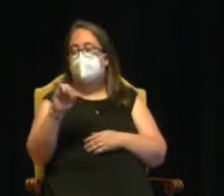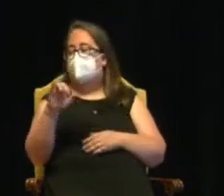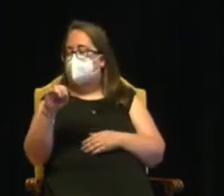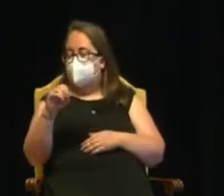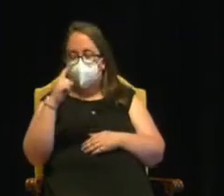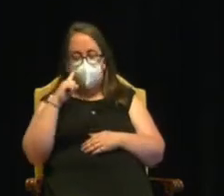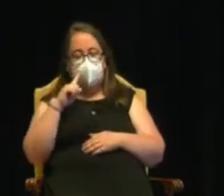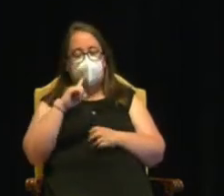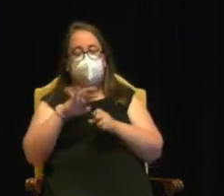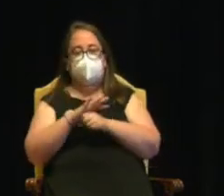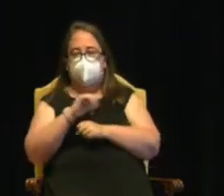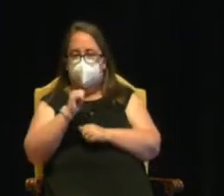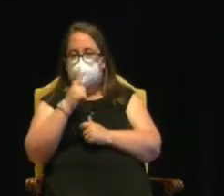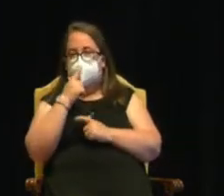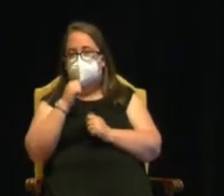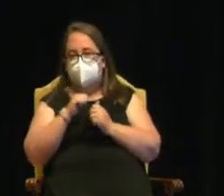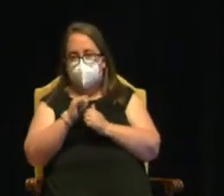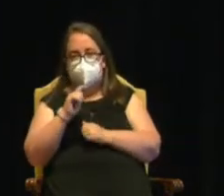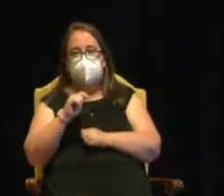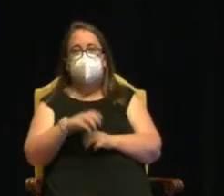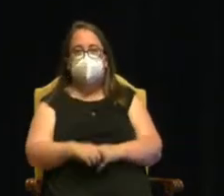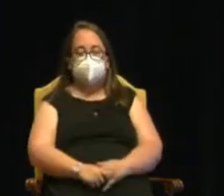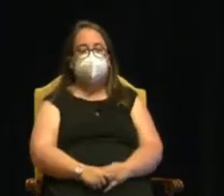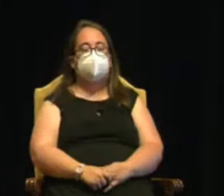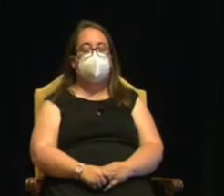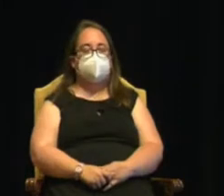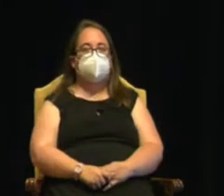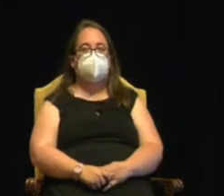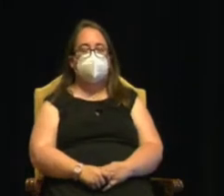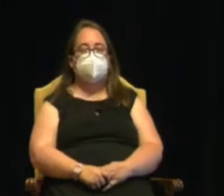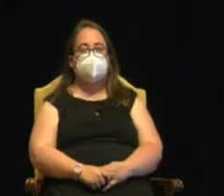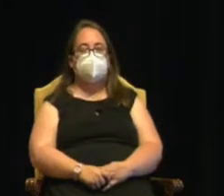covered it and was interested in it.